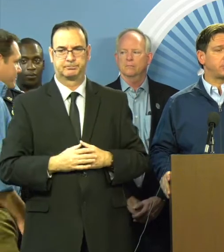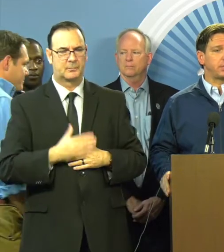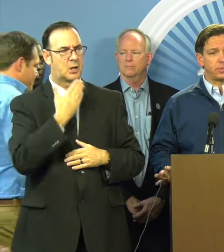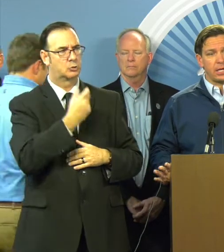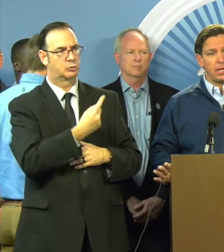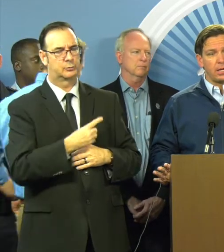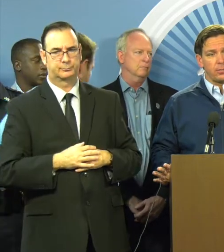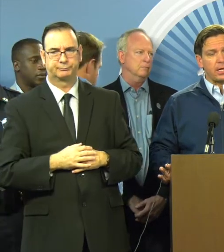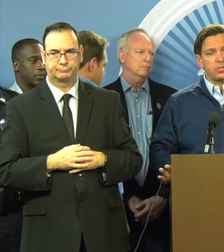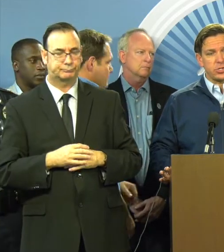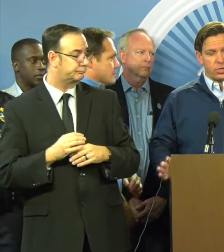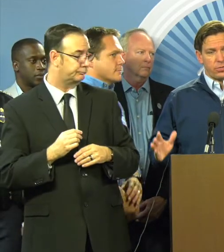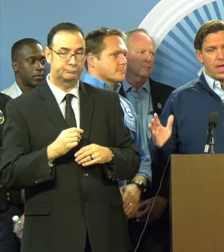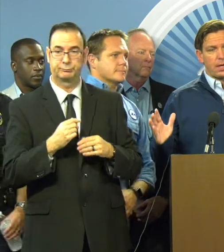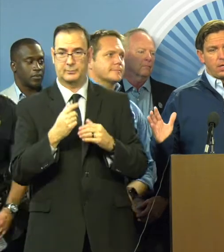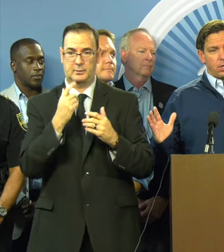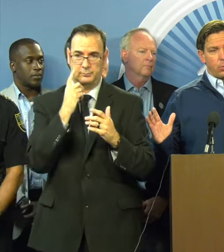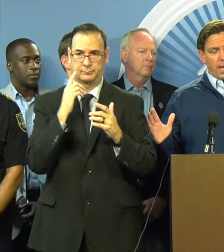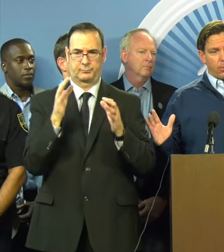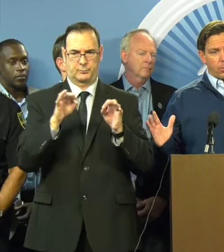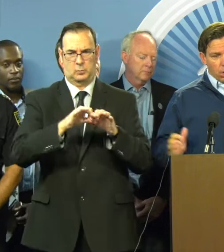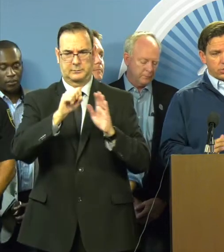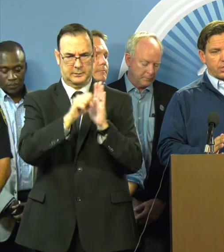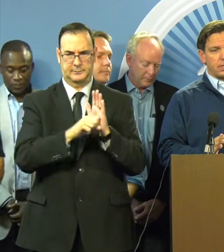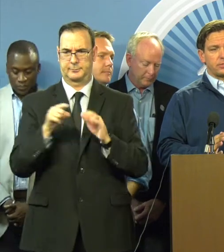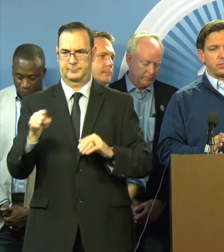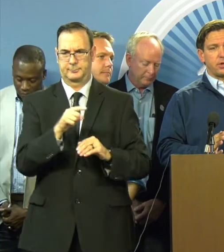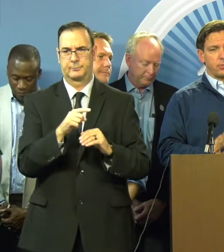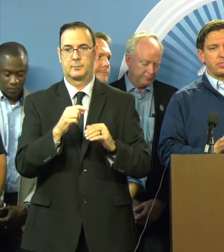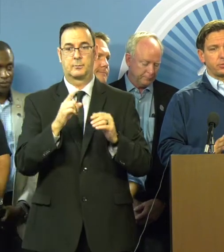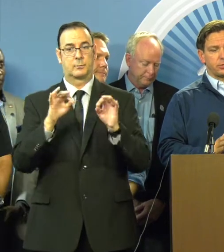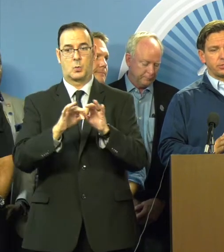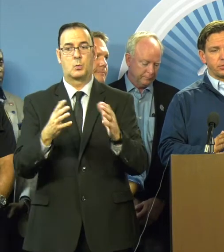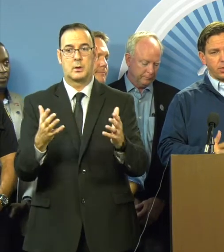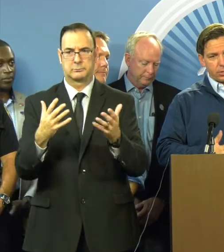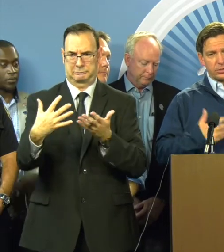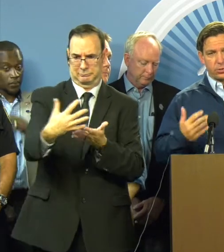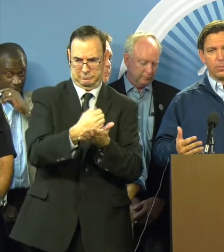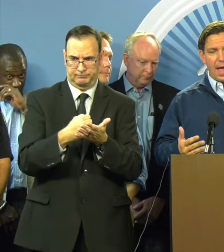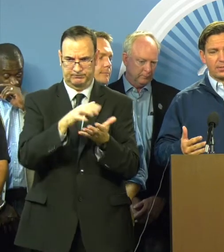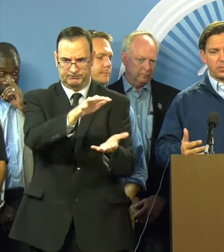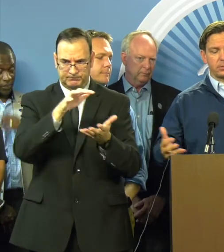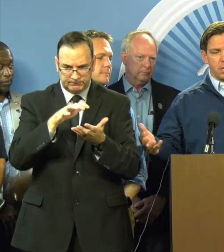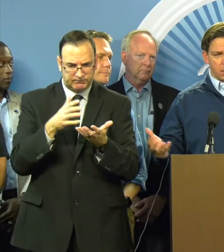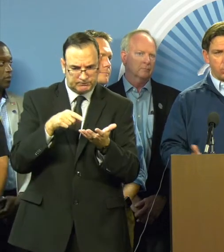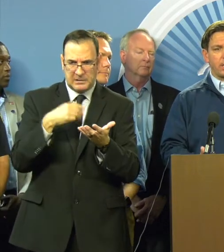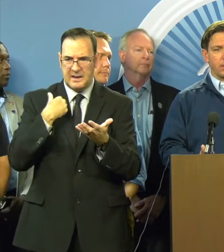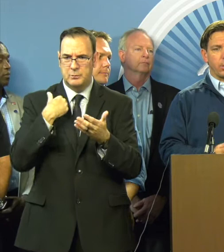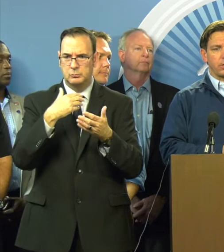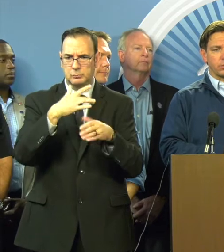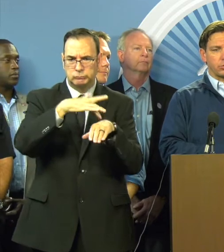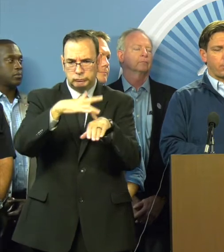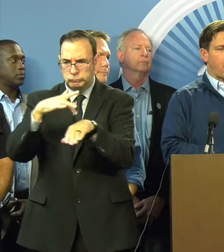state's interest in making sure that, we're marshaling the necessary resources so that when the storm passes, we